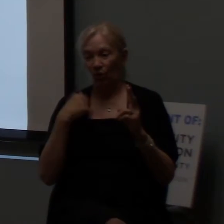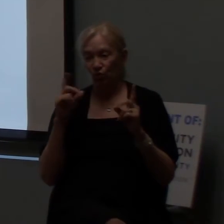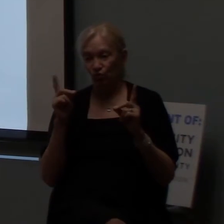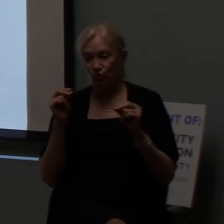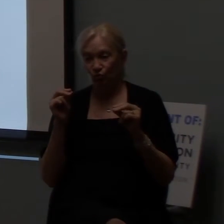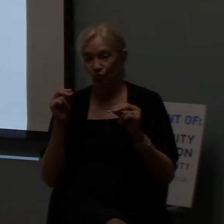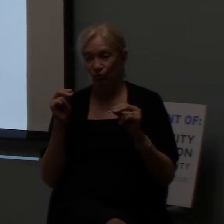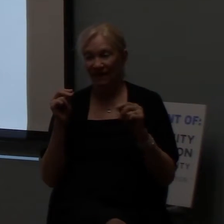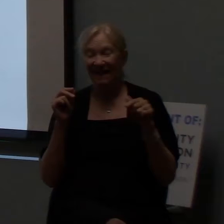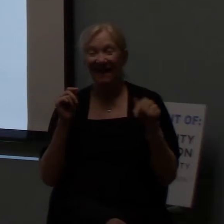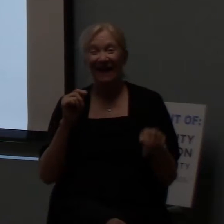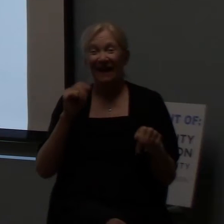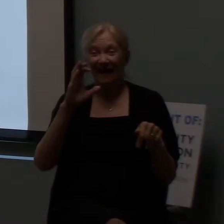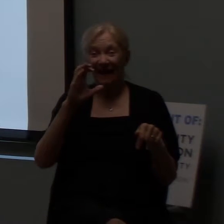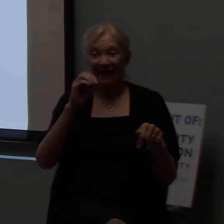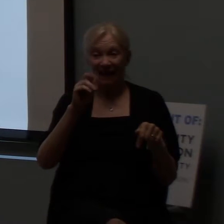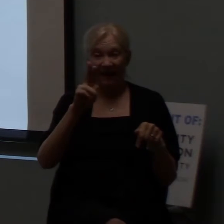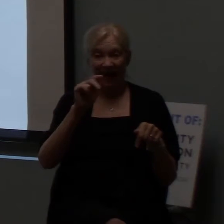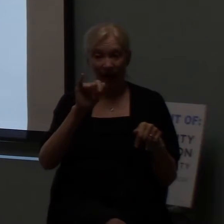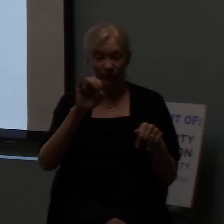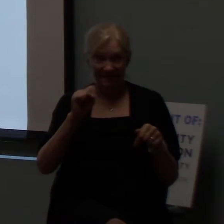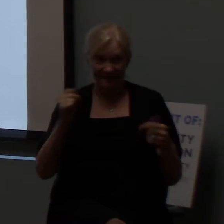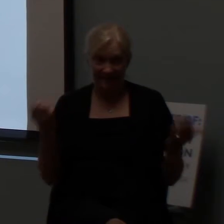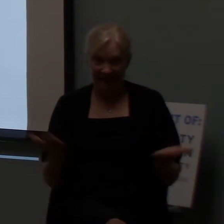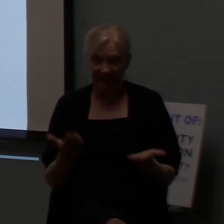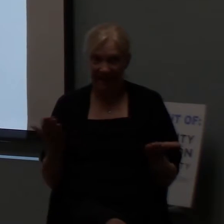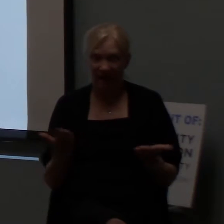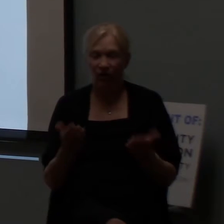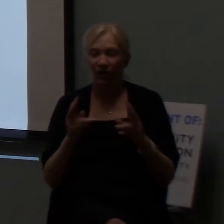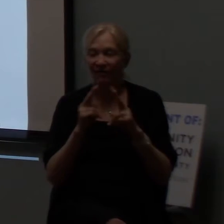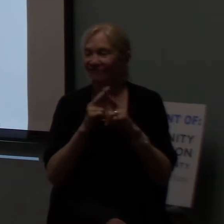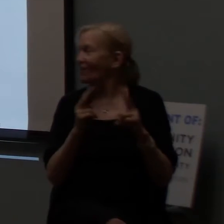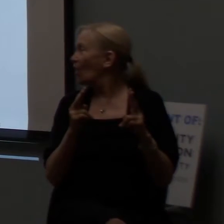that counties are, in Colorado, are very